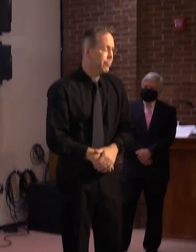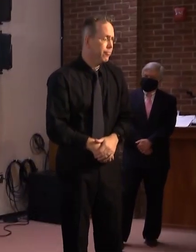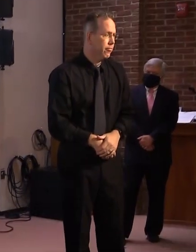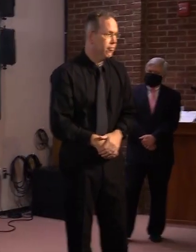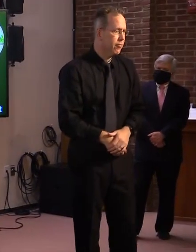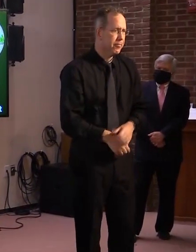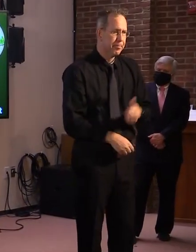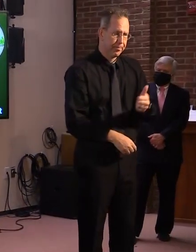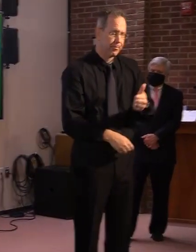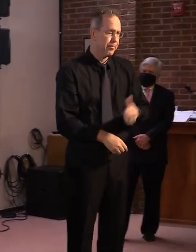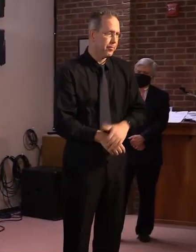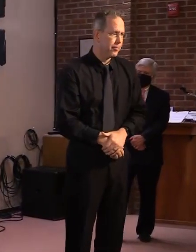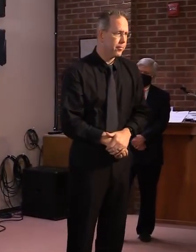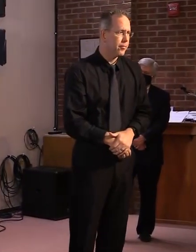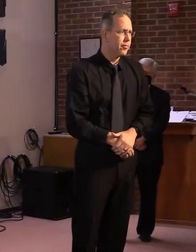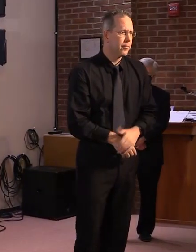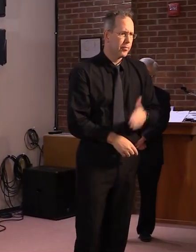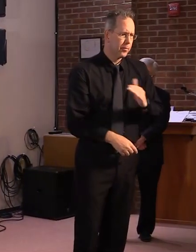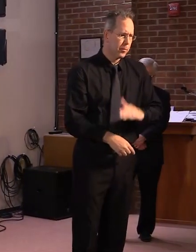Greg, the County Courier.